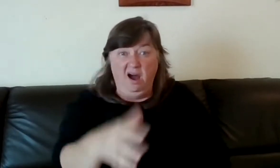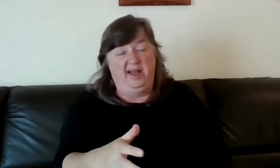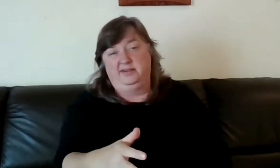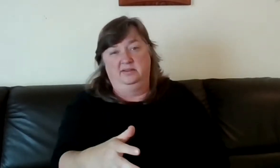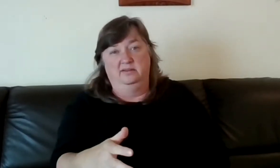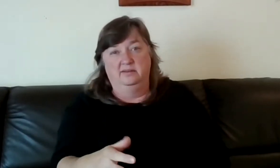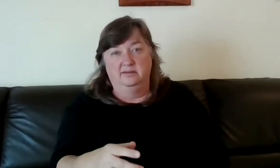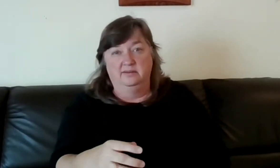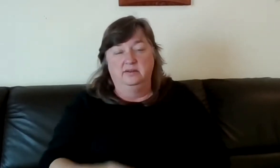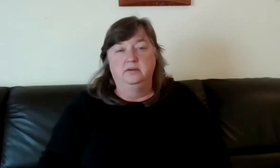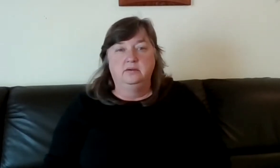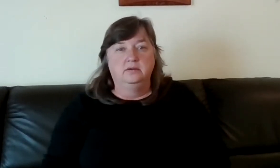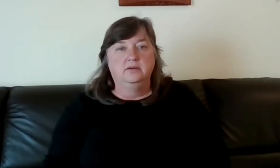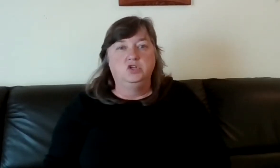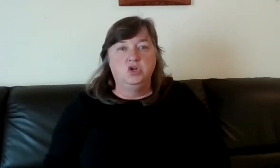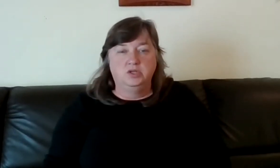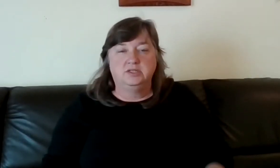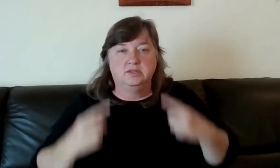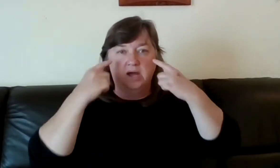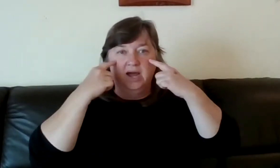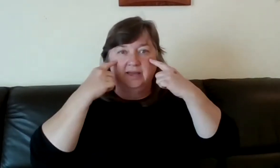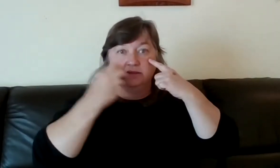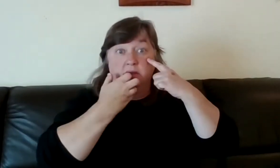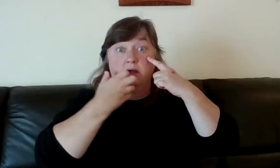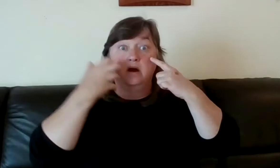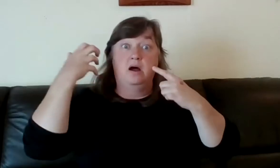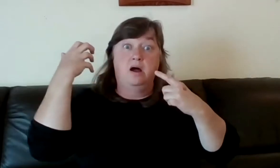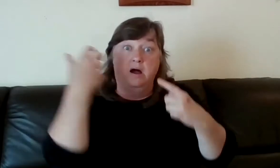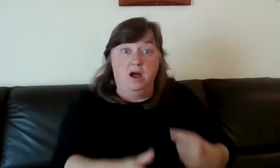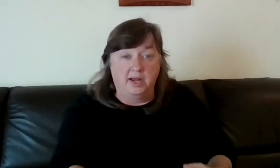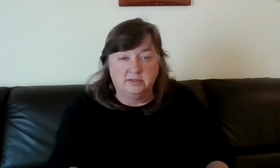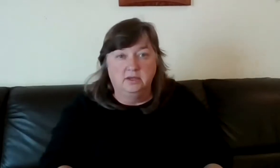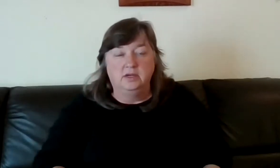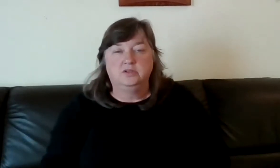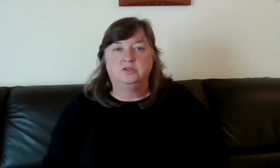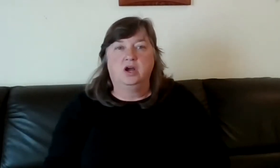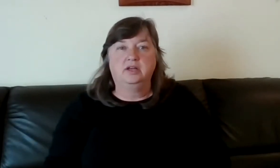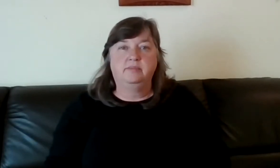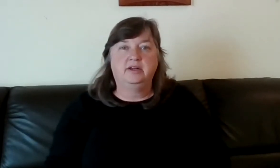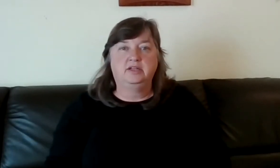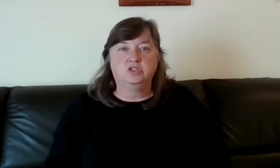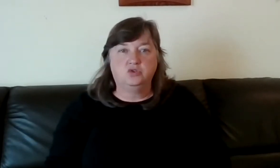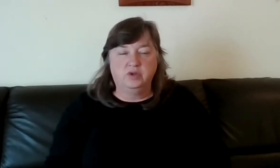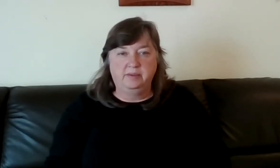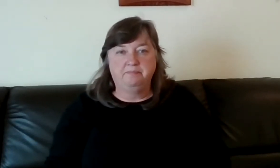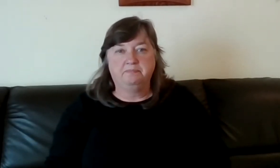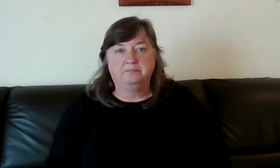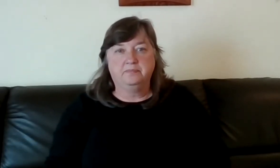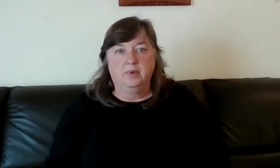hot. Notice the eyes. Hot. You're talking about an extreme.